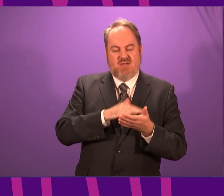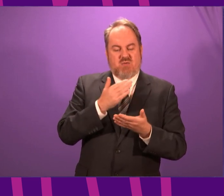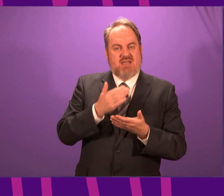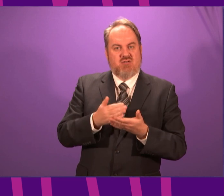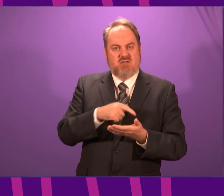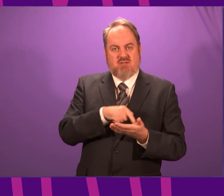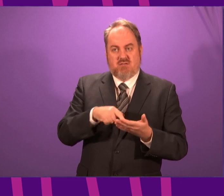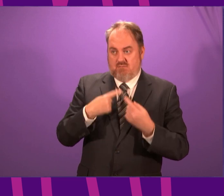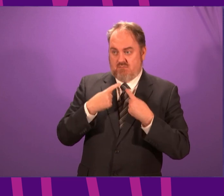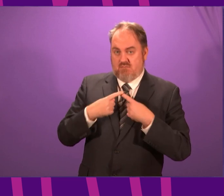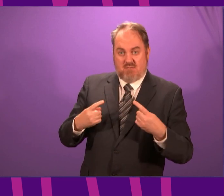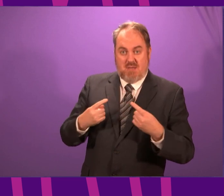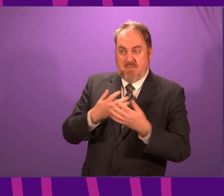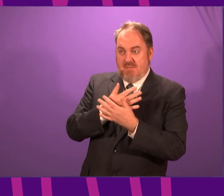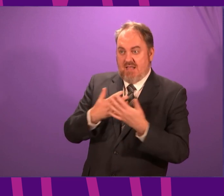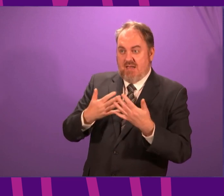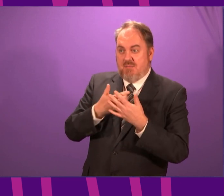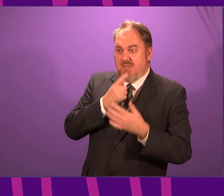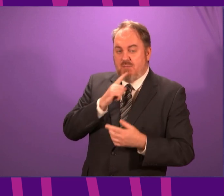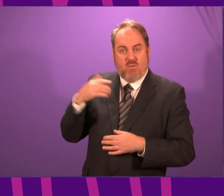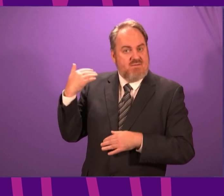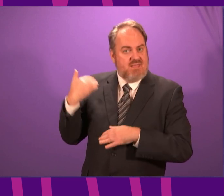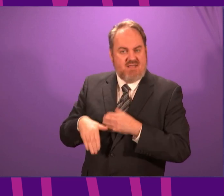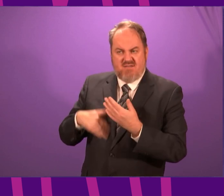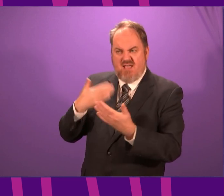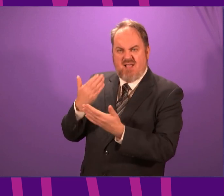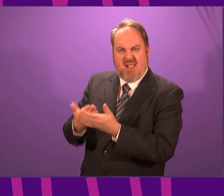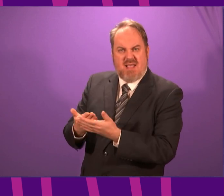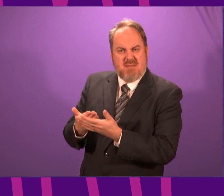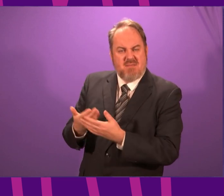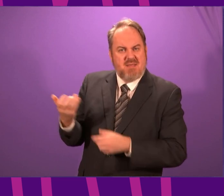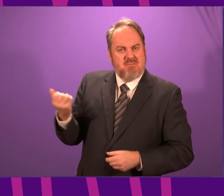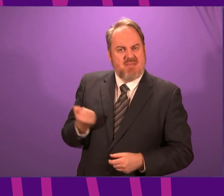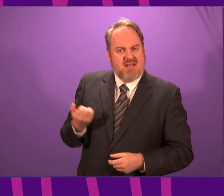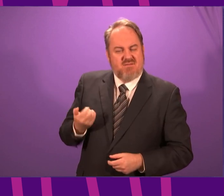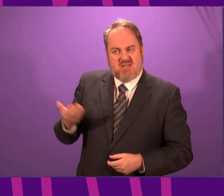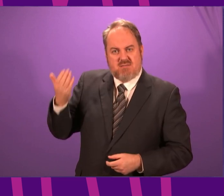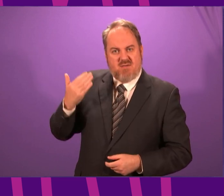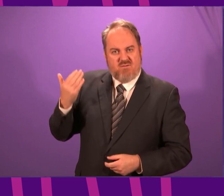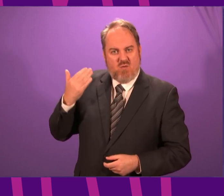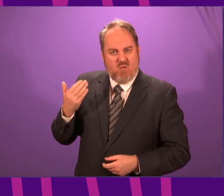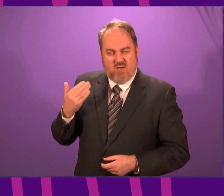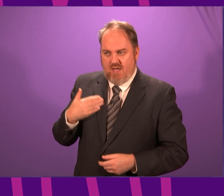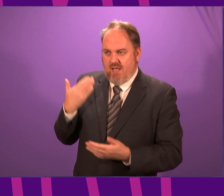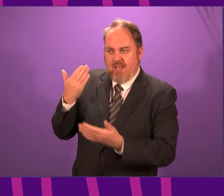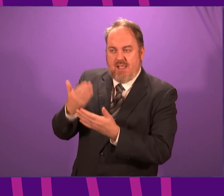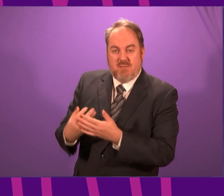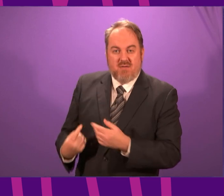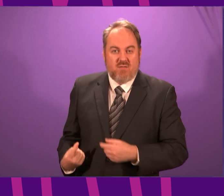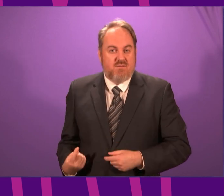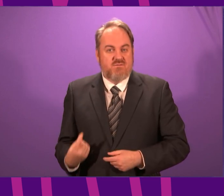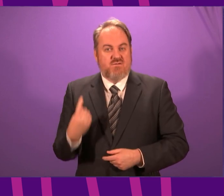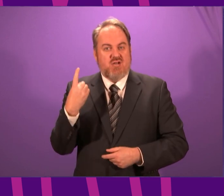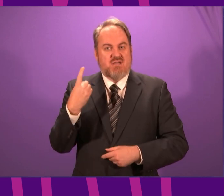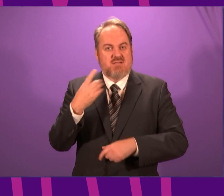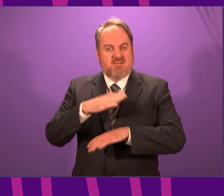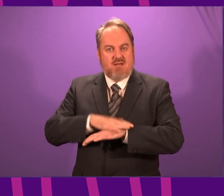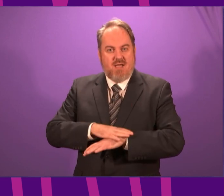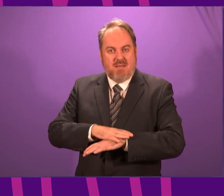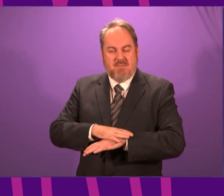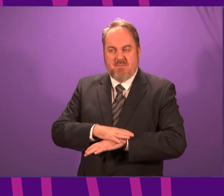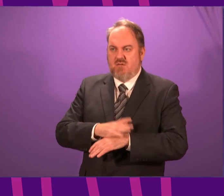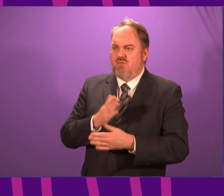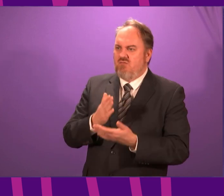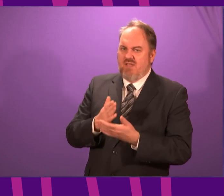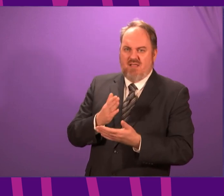support. Women, disabled people and young people are the hardest hit, but the interventions, I don't think, are quite bold enough, and